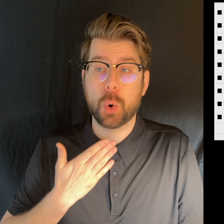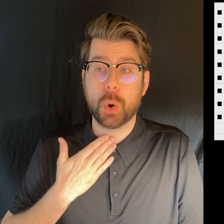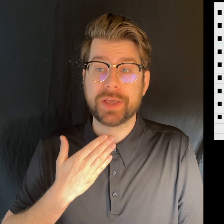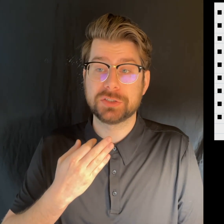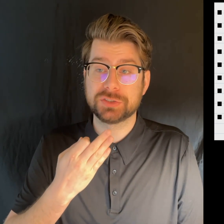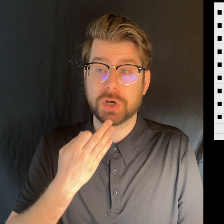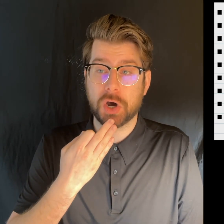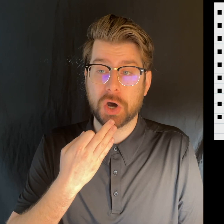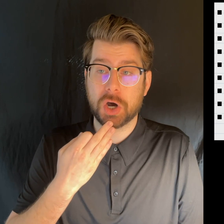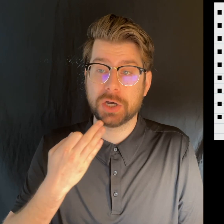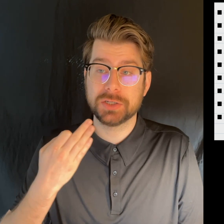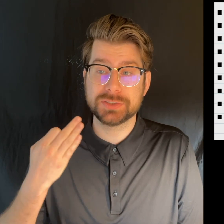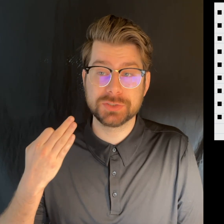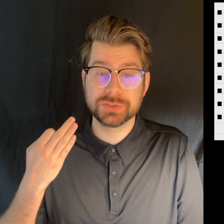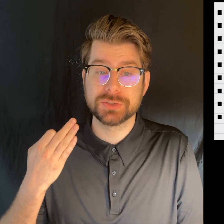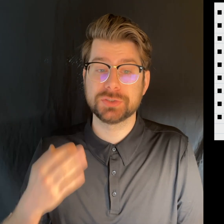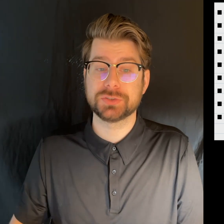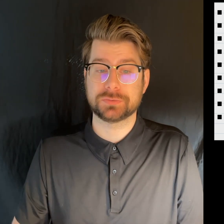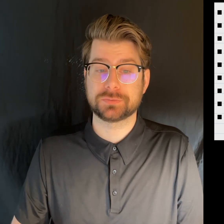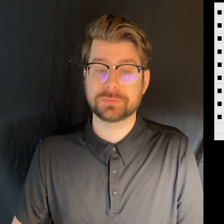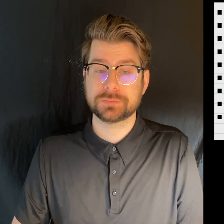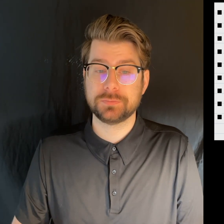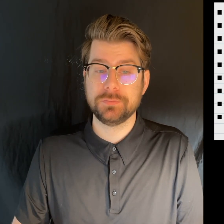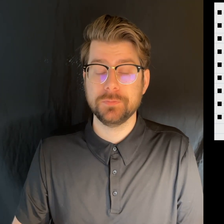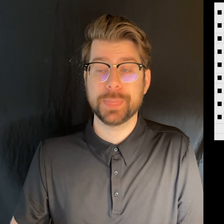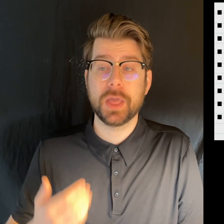soy sauce,